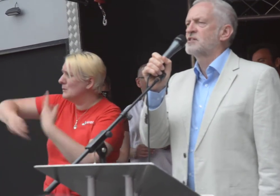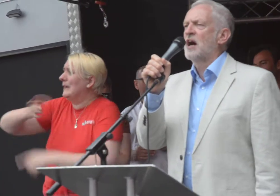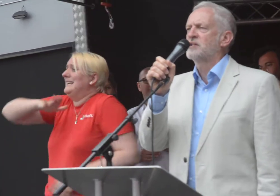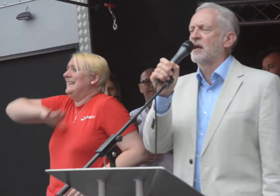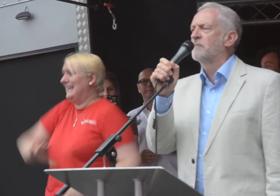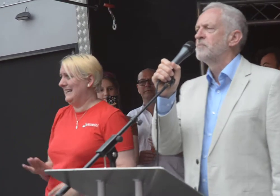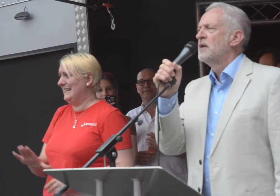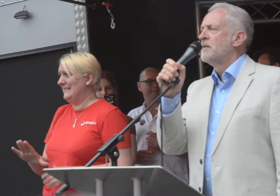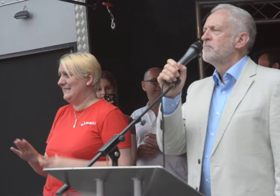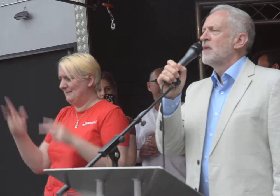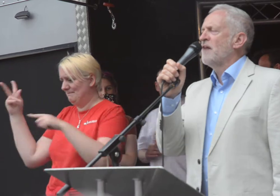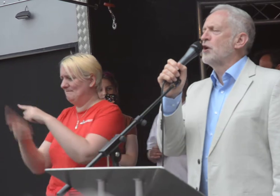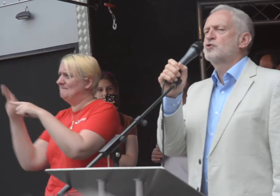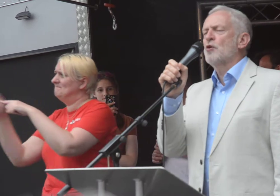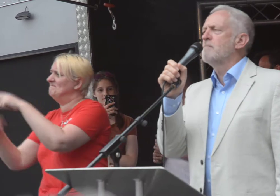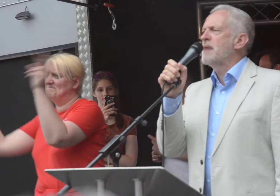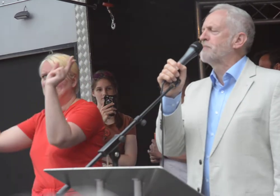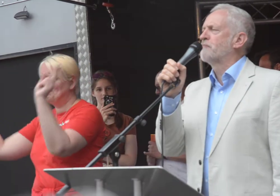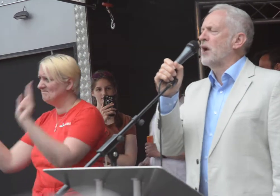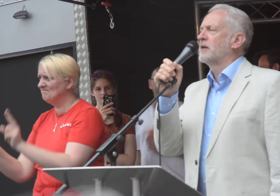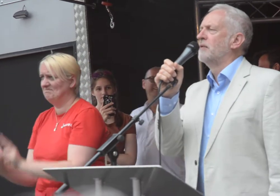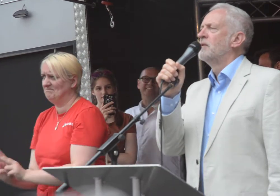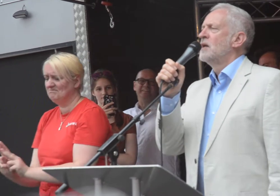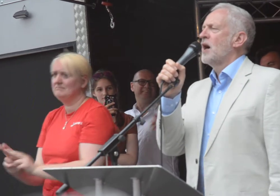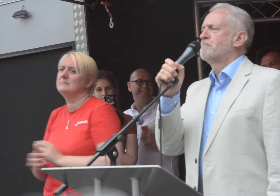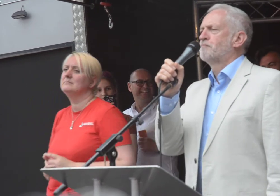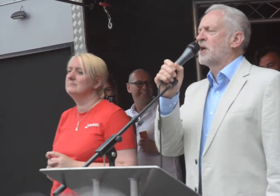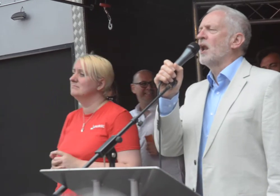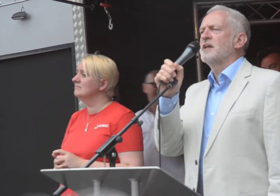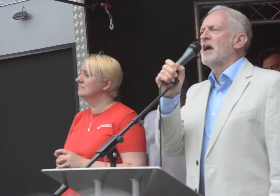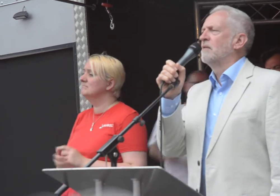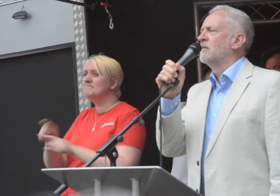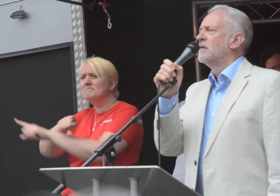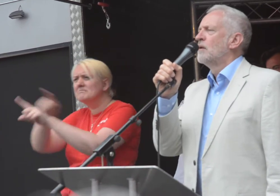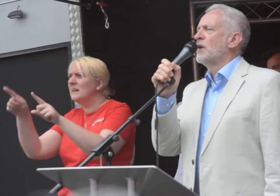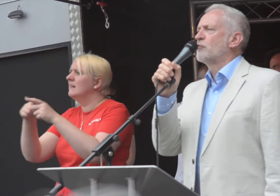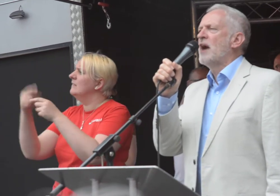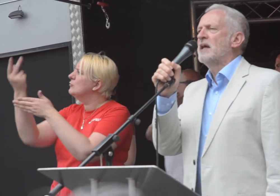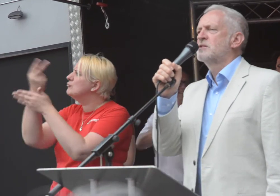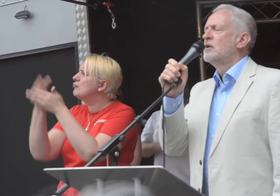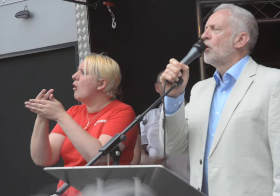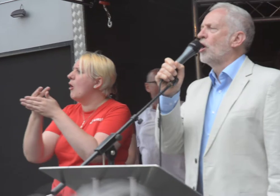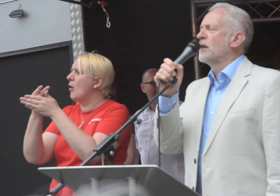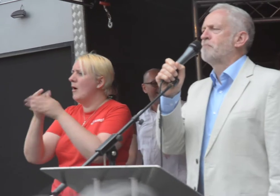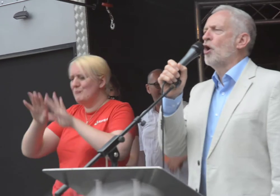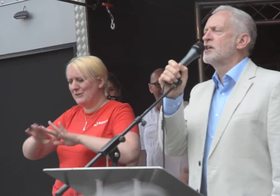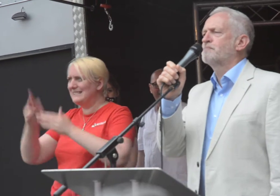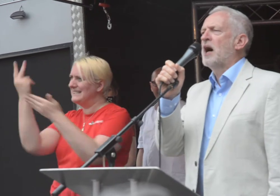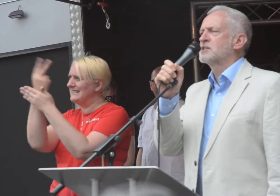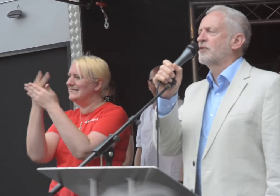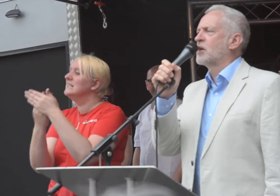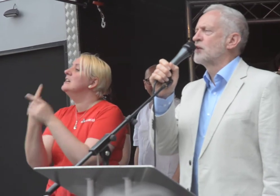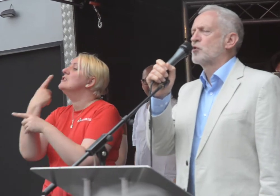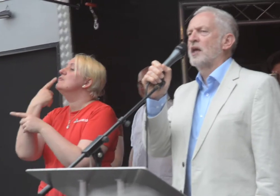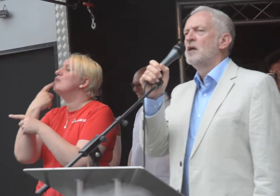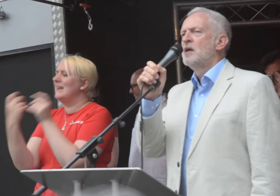civilised society. If you drew a map of Britain and coloured in with red all the poorest